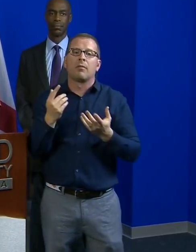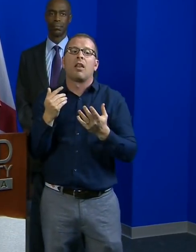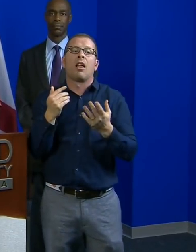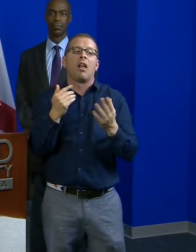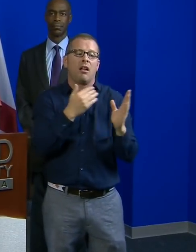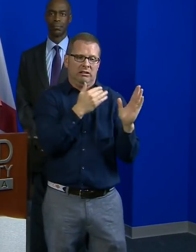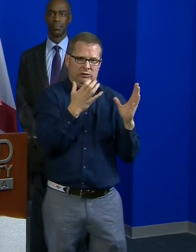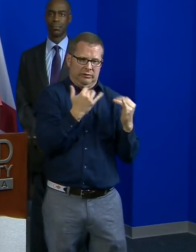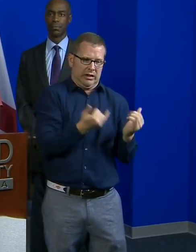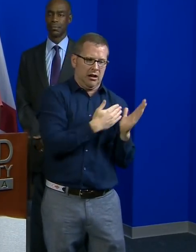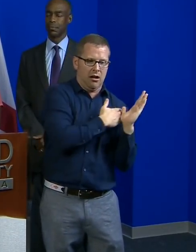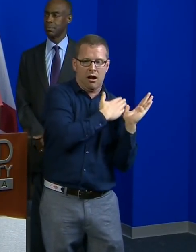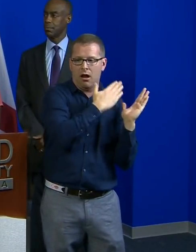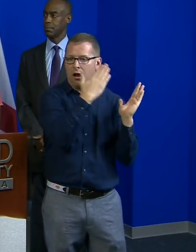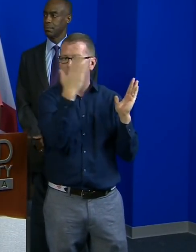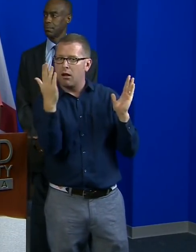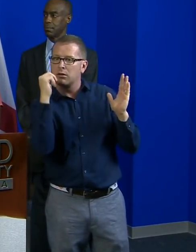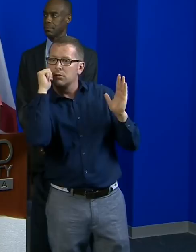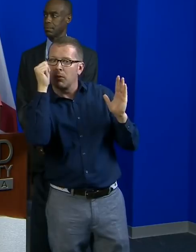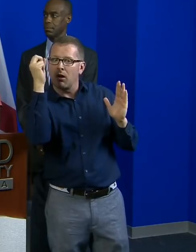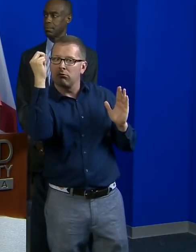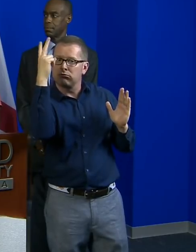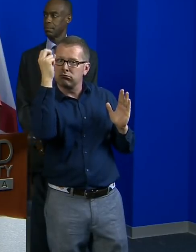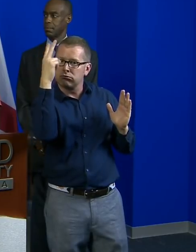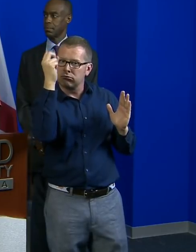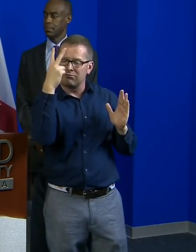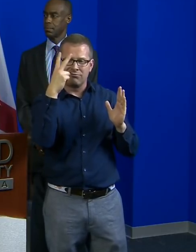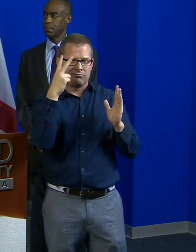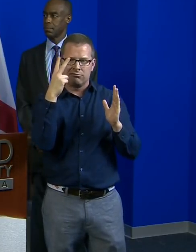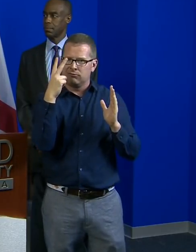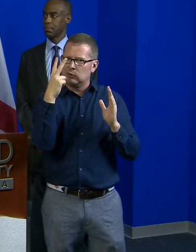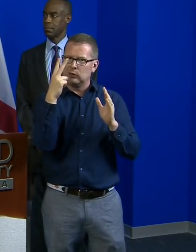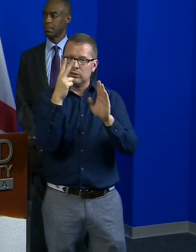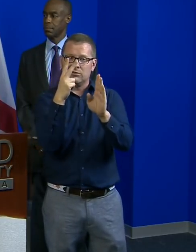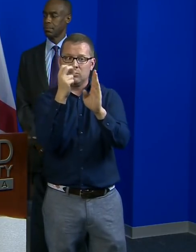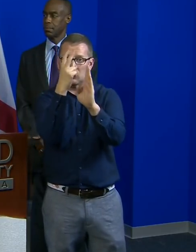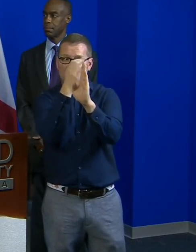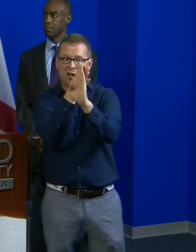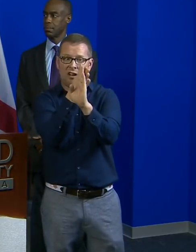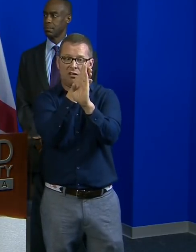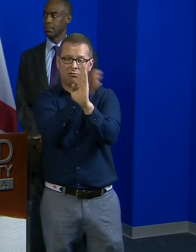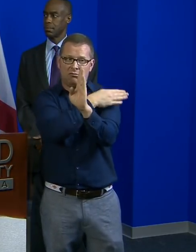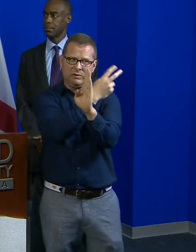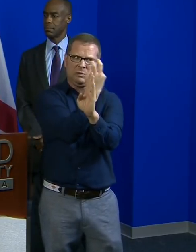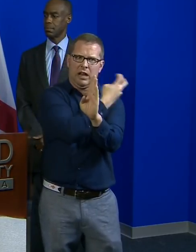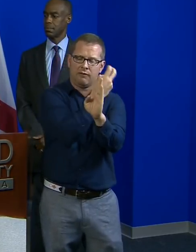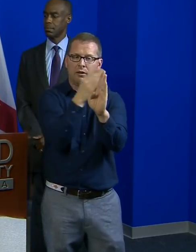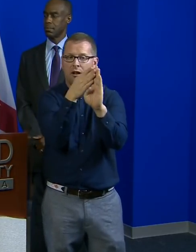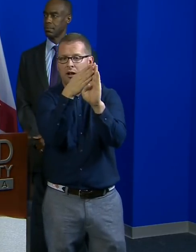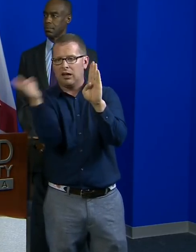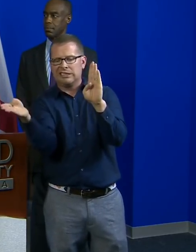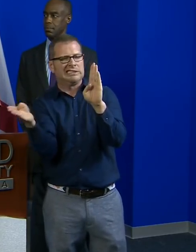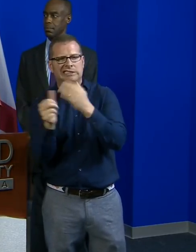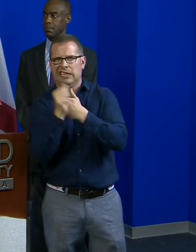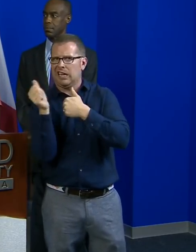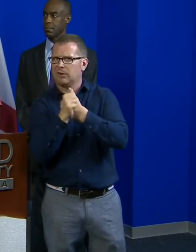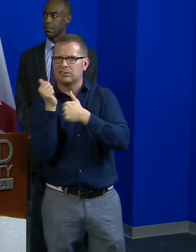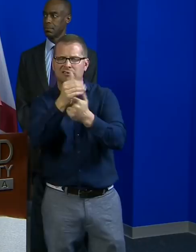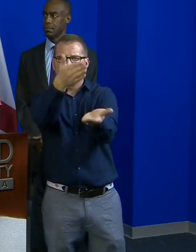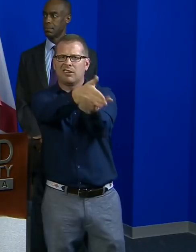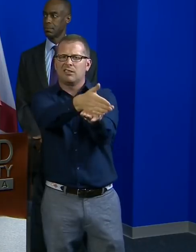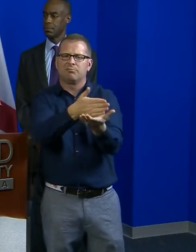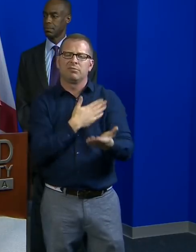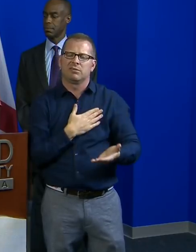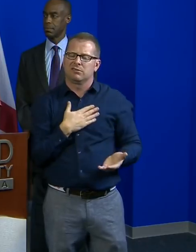too dangerous to drive. We'll enforce traffic laws up until the point where I feel it's unsafe for our folks to be out there. At that point, they'll